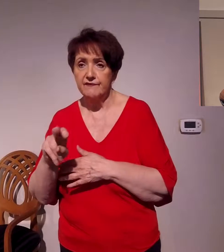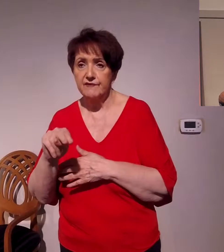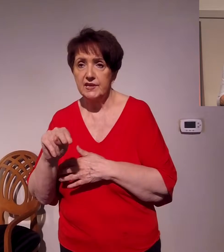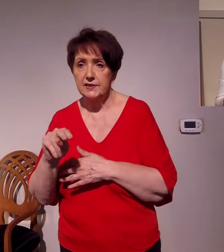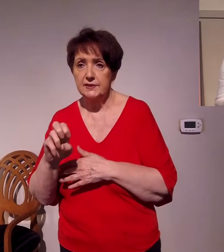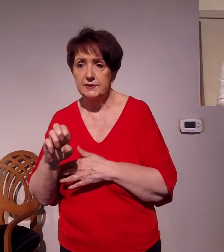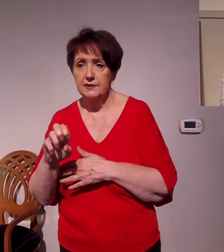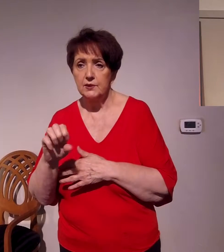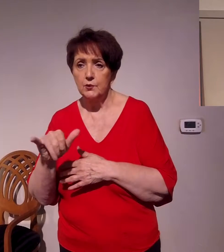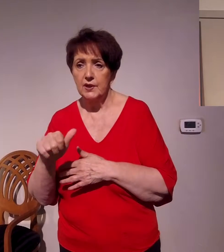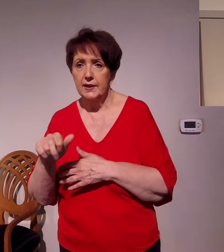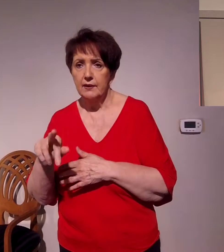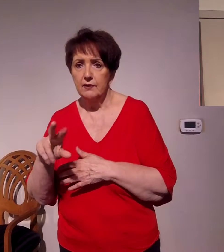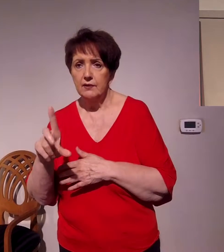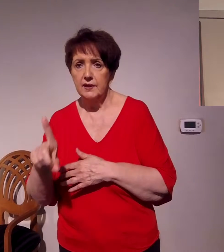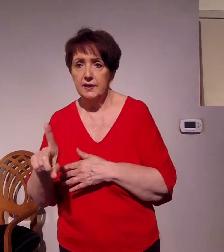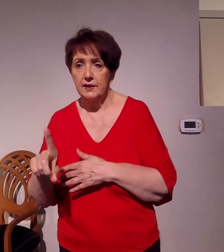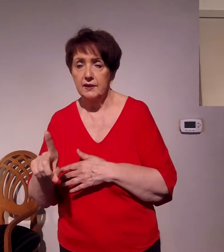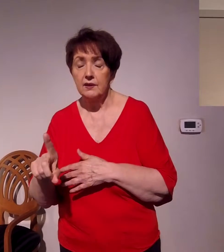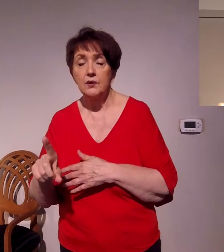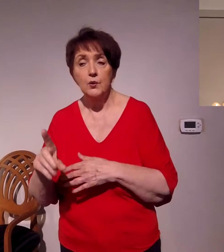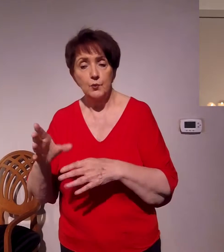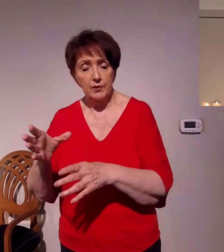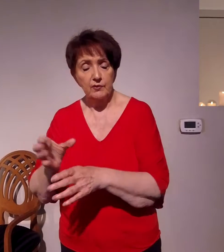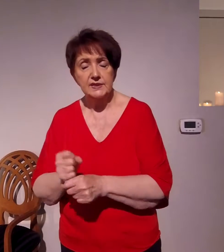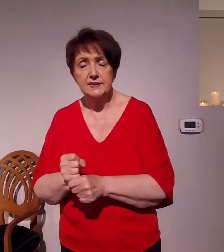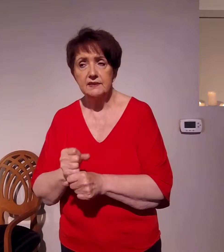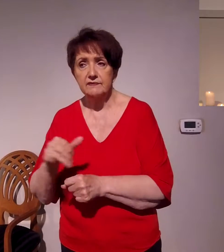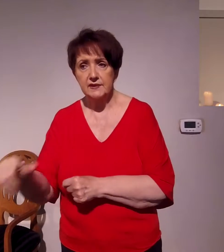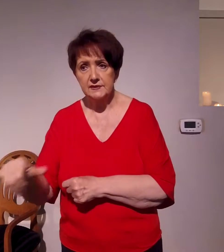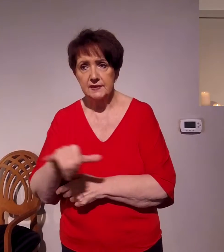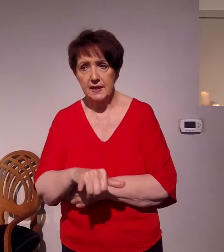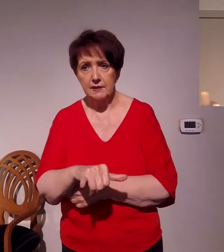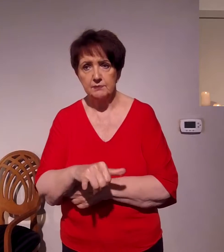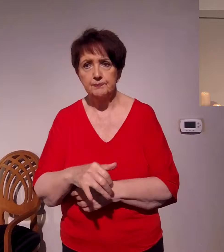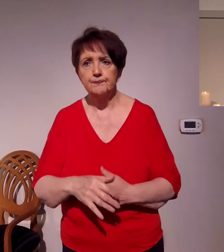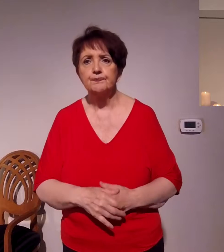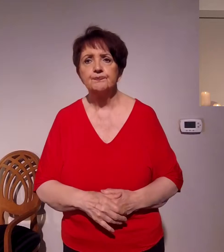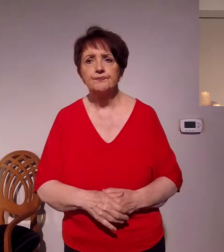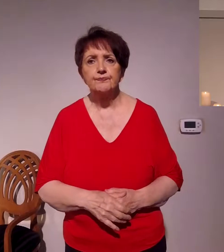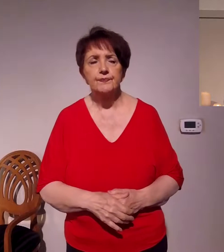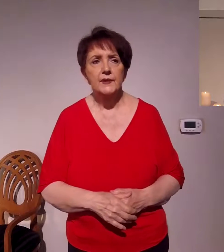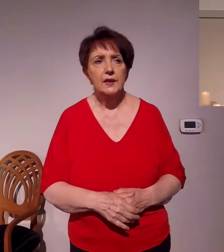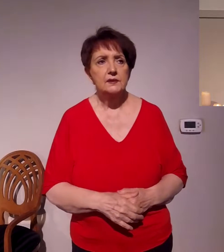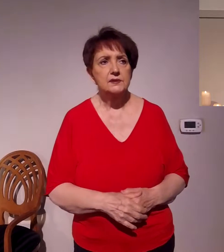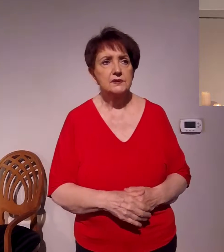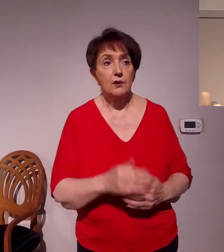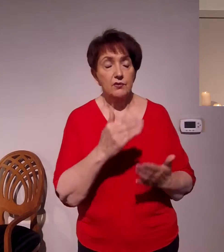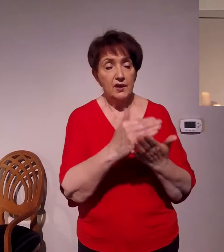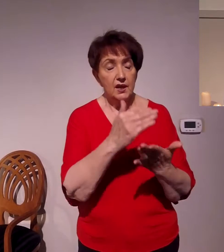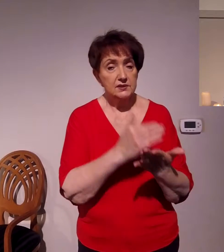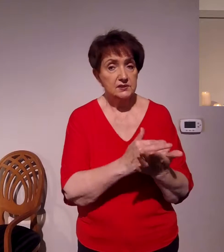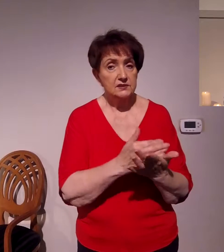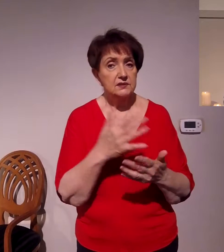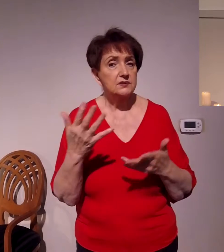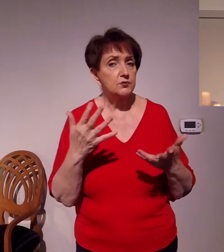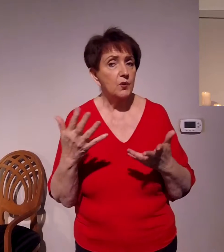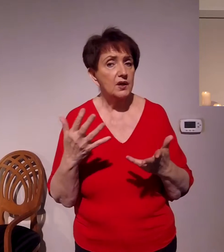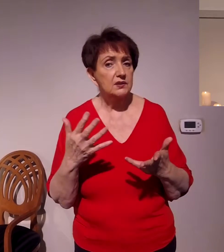to it, we receive it. So the great lesson that this parable